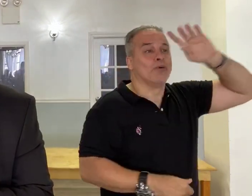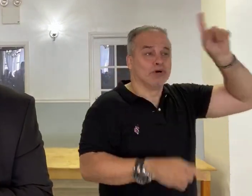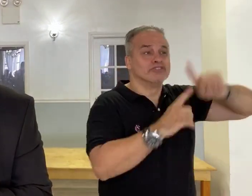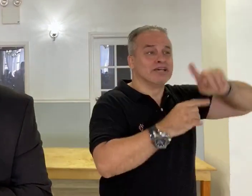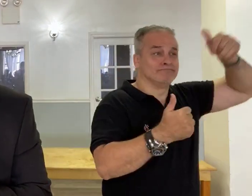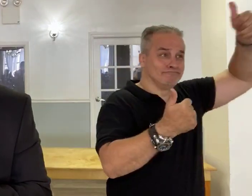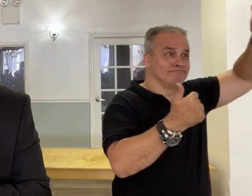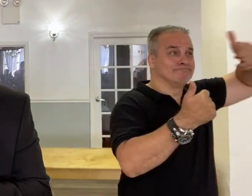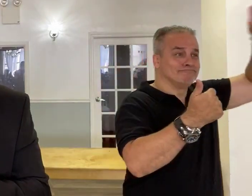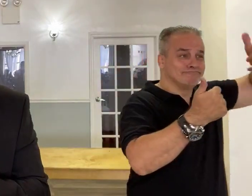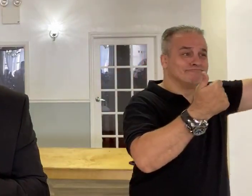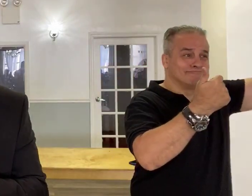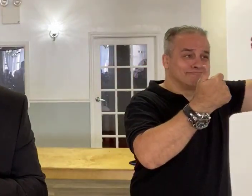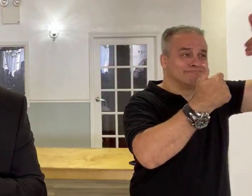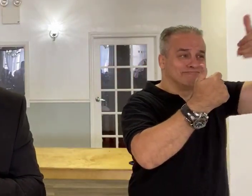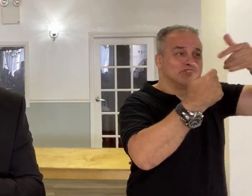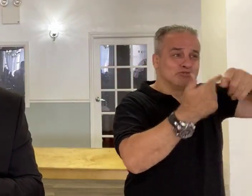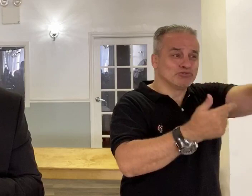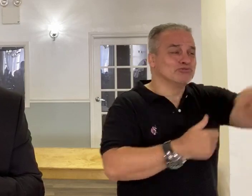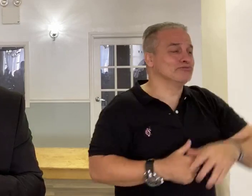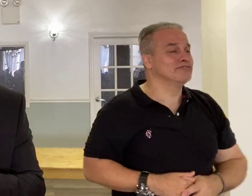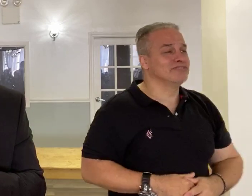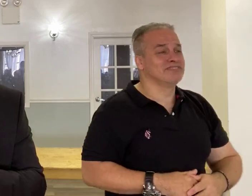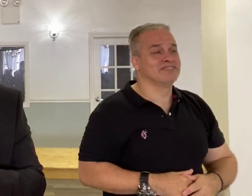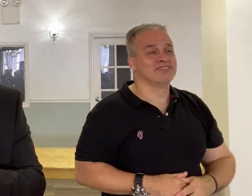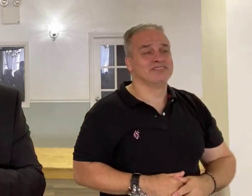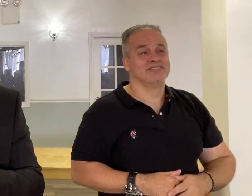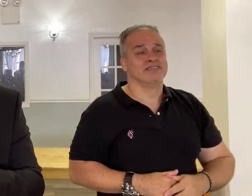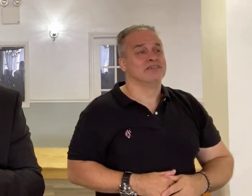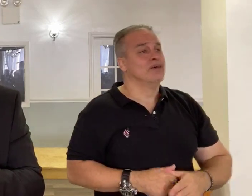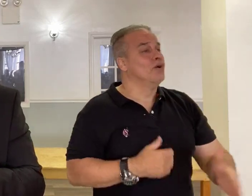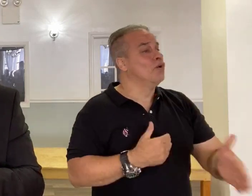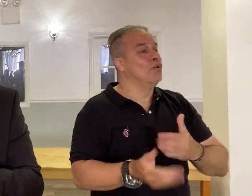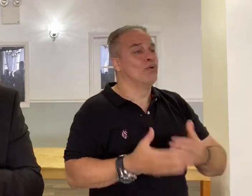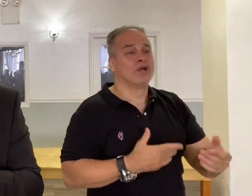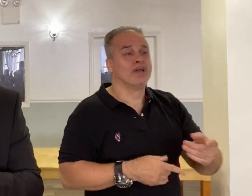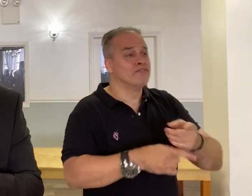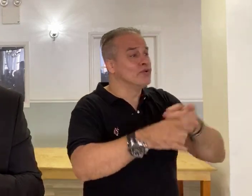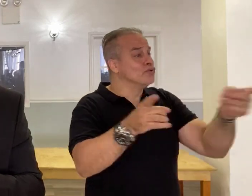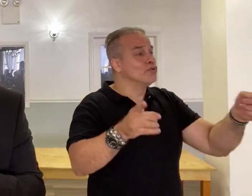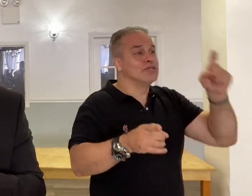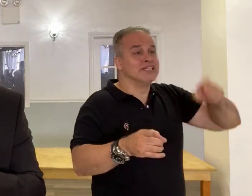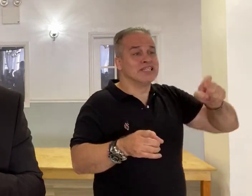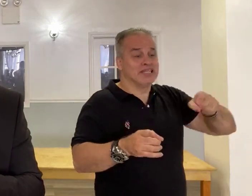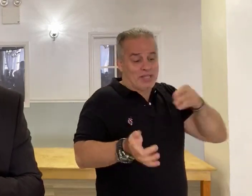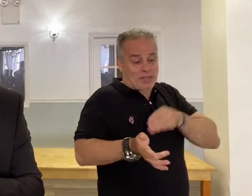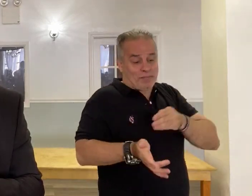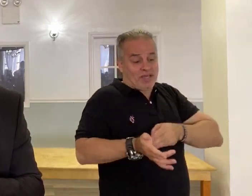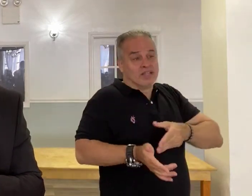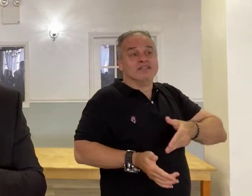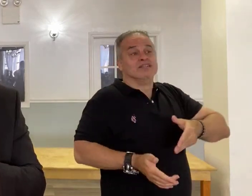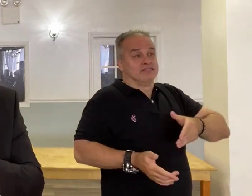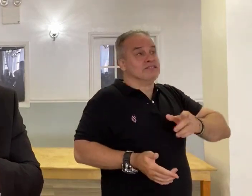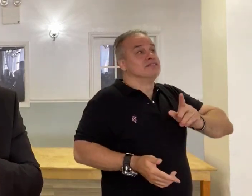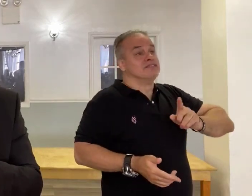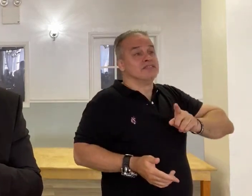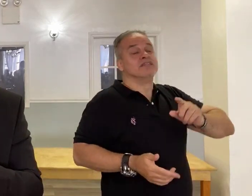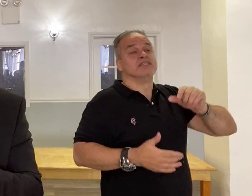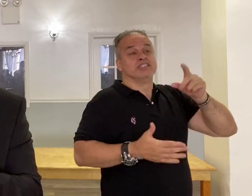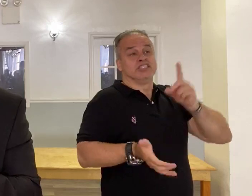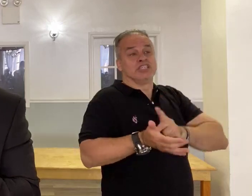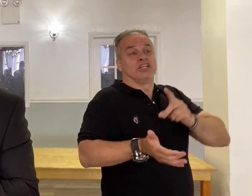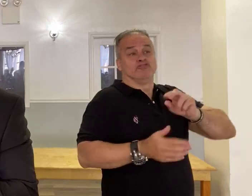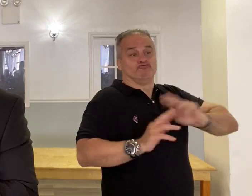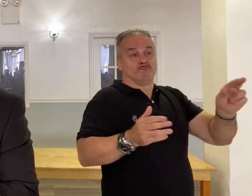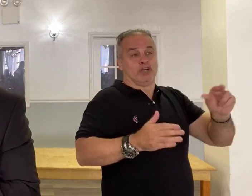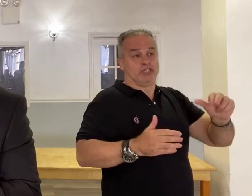Everything they need medically, the doctor stands ready to perform to the best